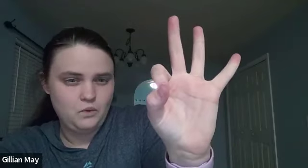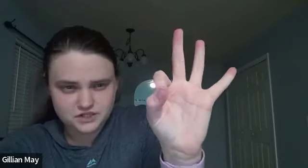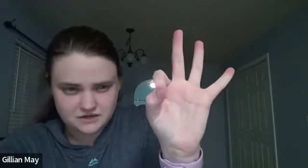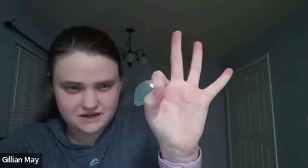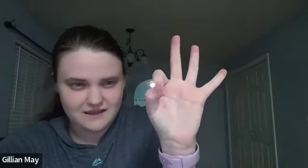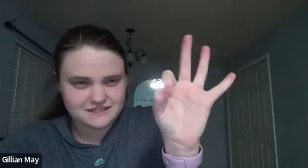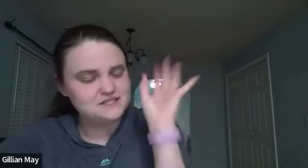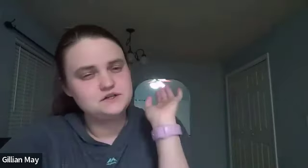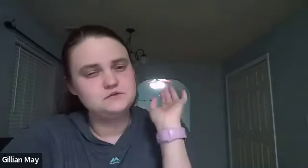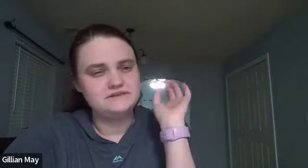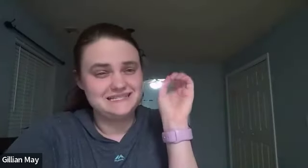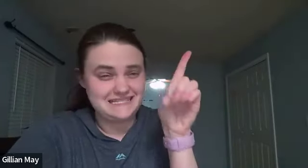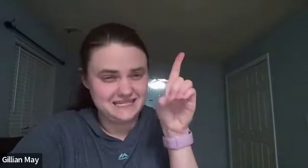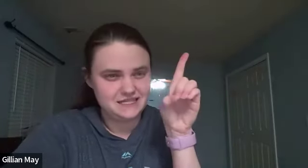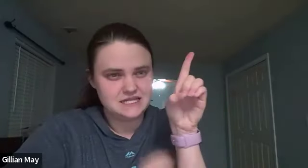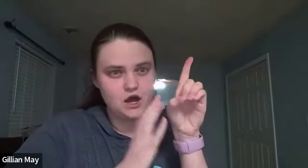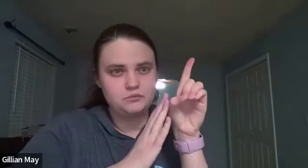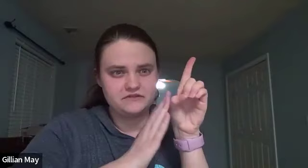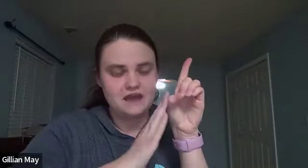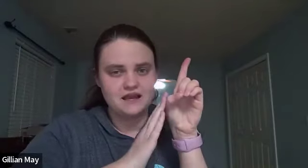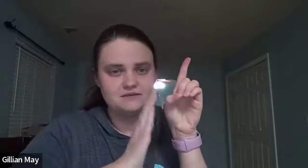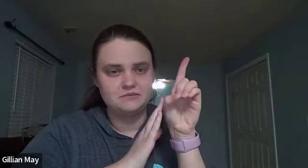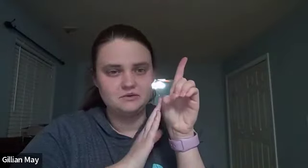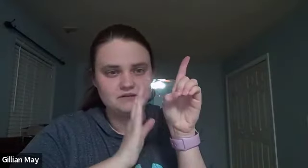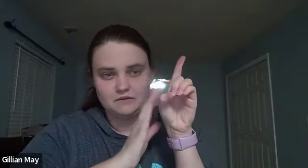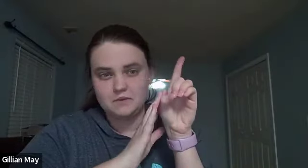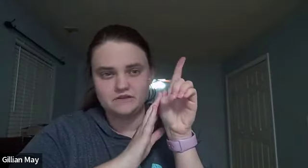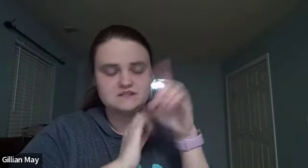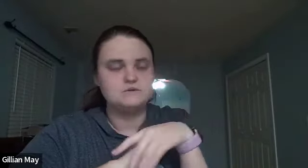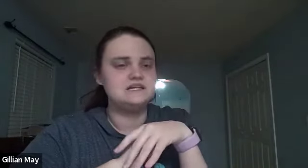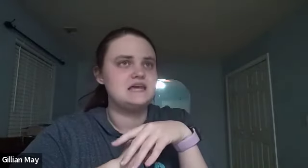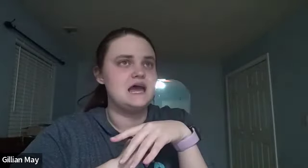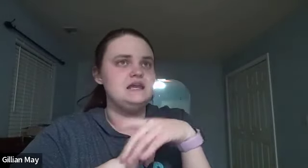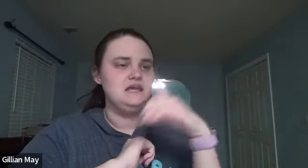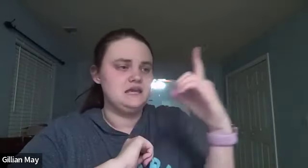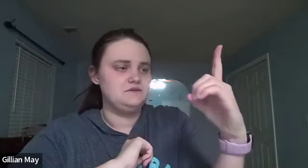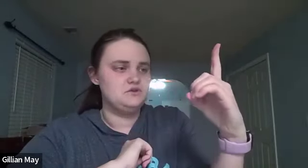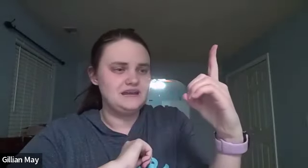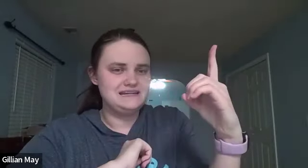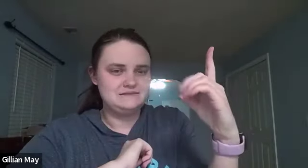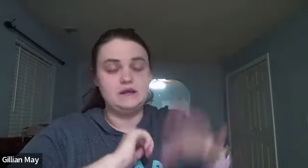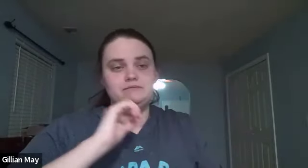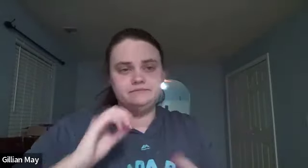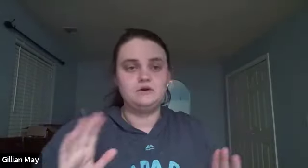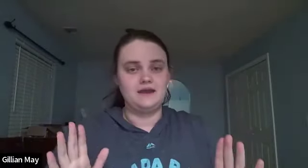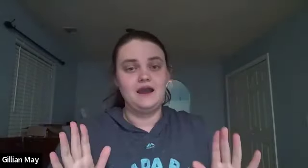One trick I like to do with D to help with that kind of memory, like remembering this one, is that if you look at it, well, okay,